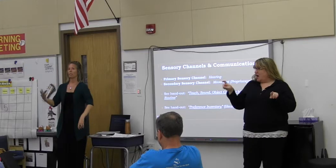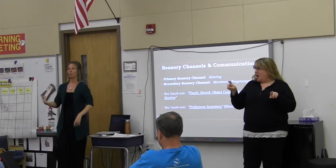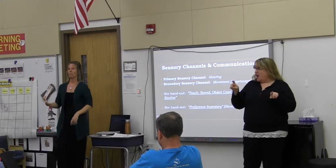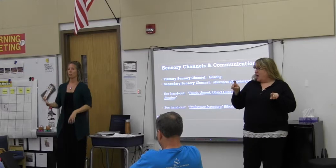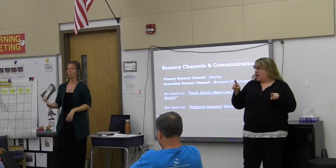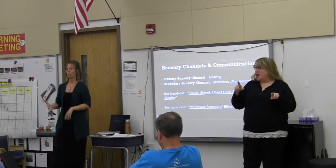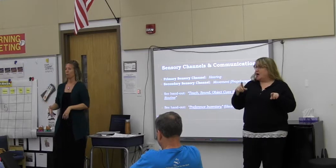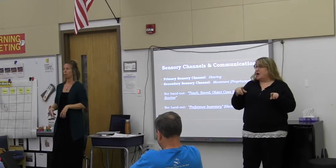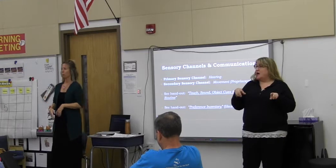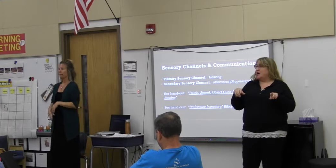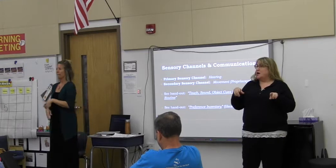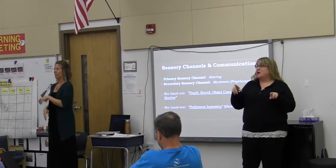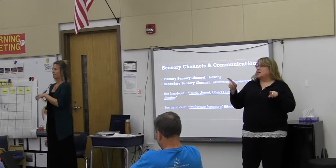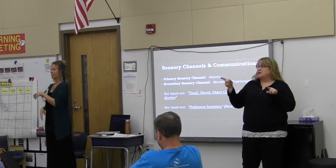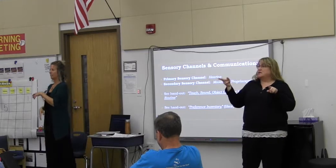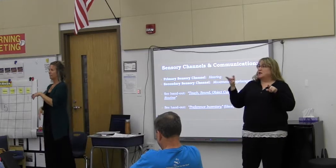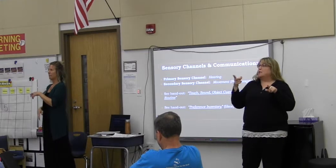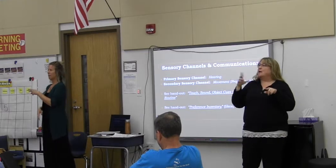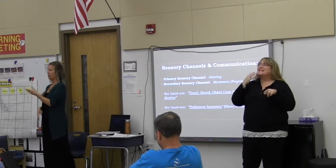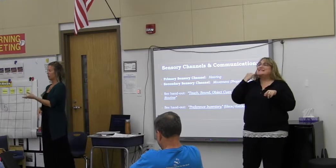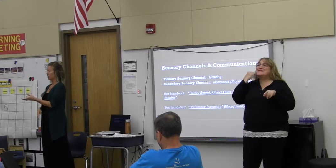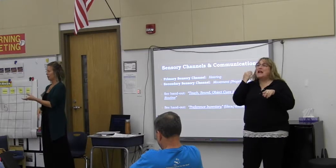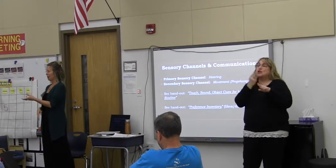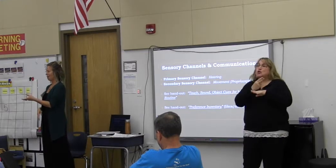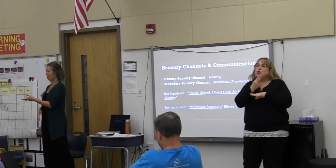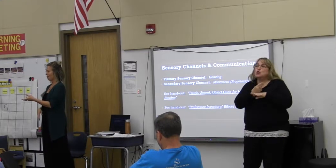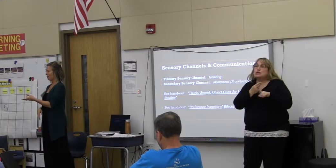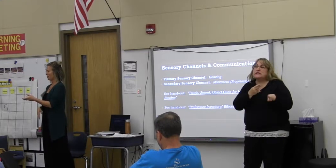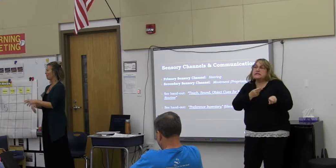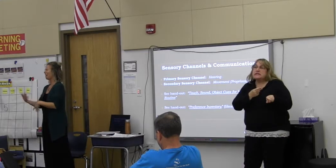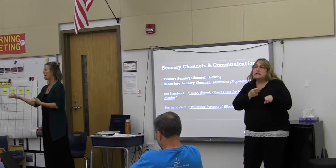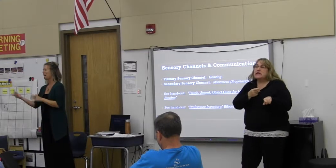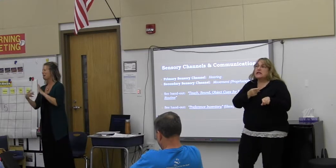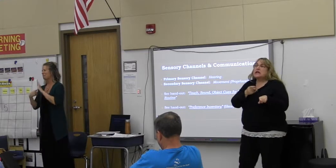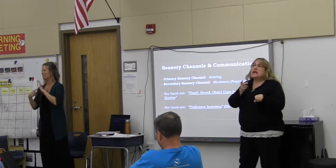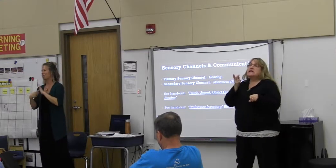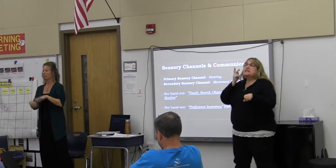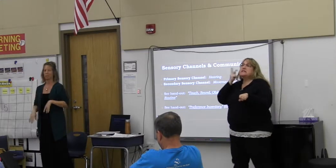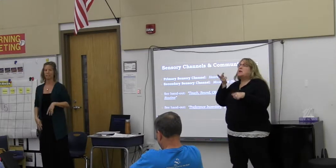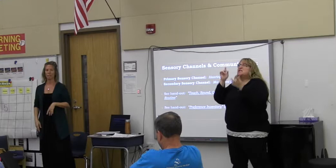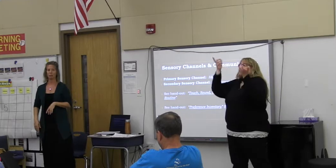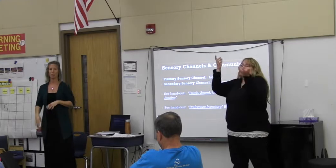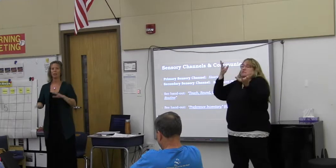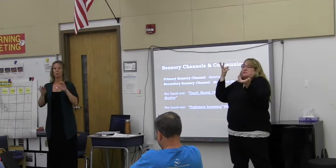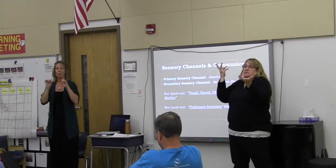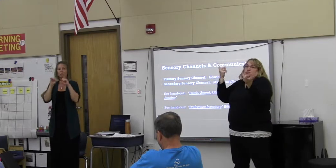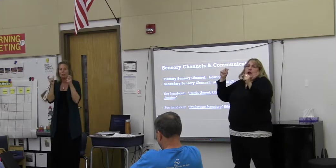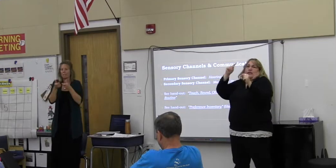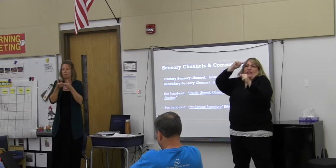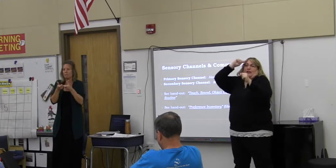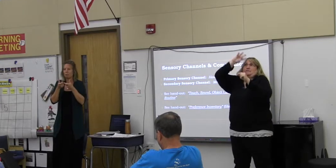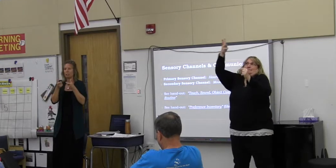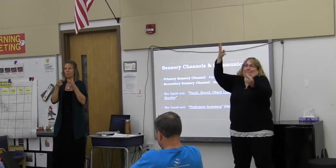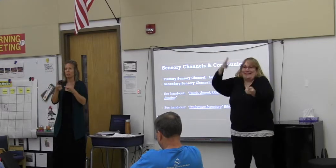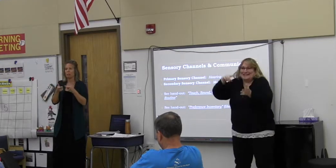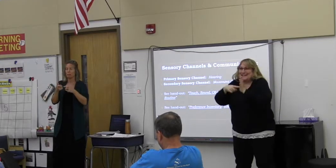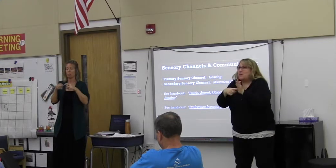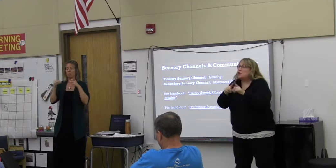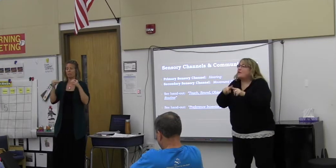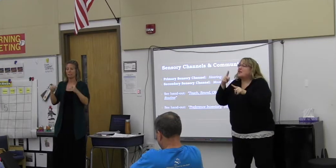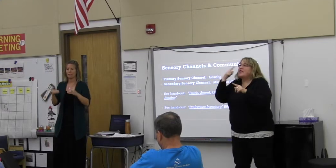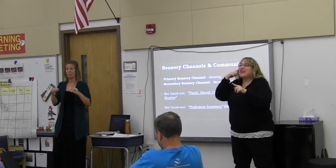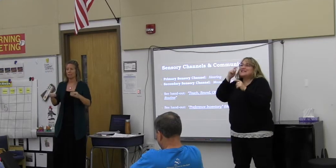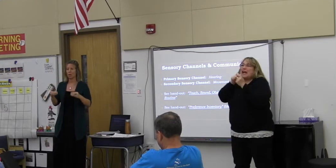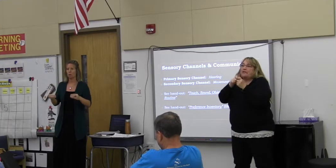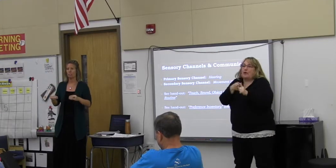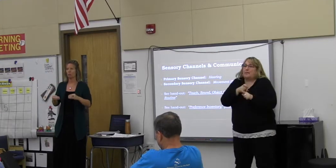he goes to the OT or PT room, can he see a picture of and I'm just giving this for an example. You have to think specifically from him. So